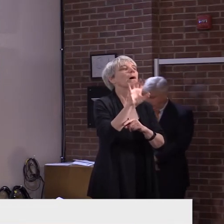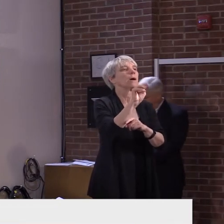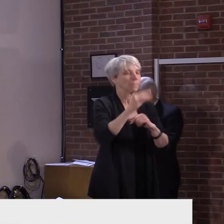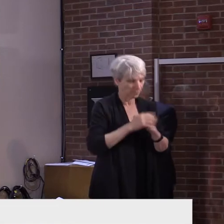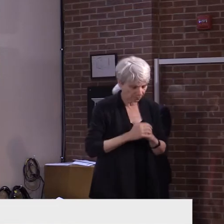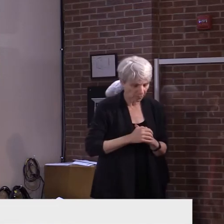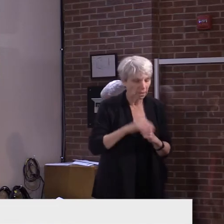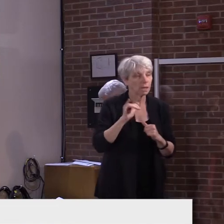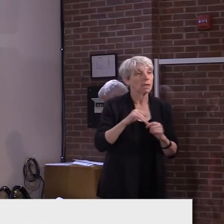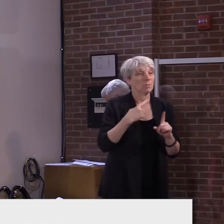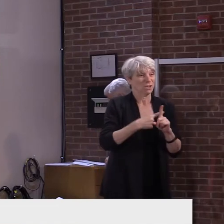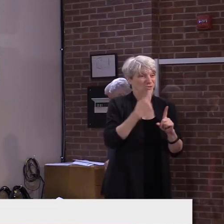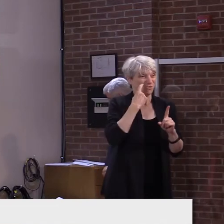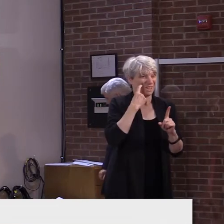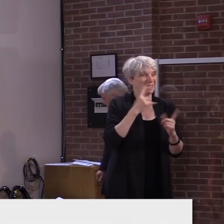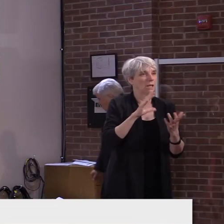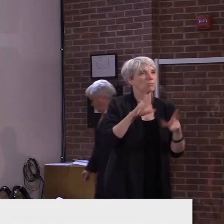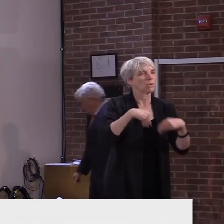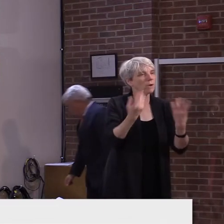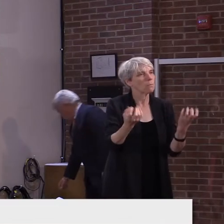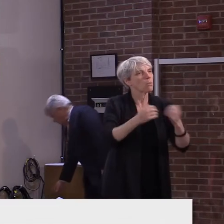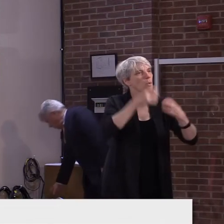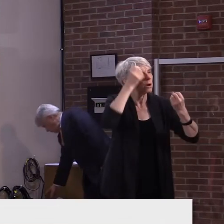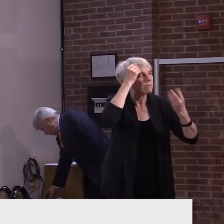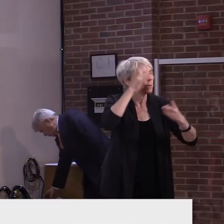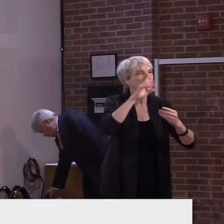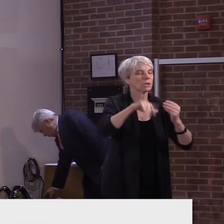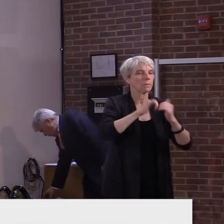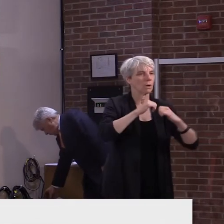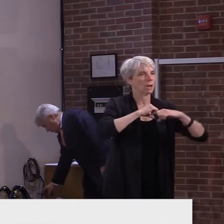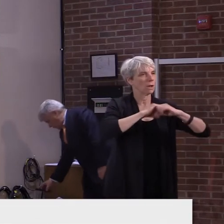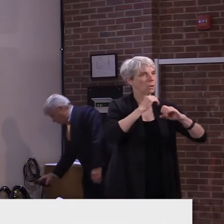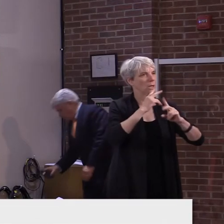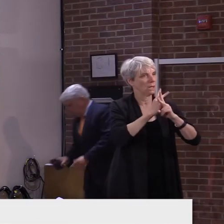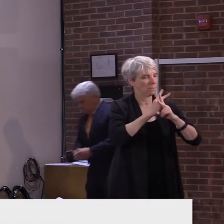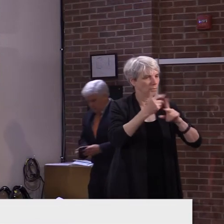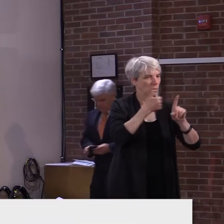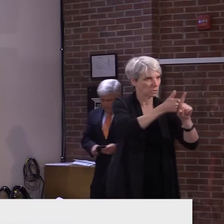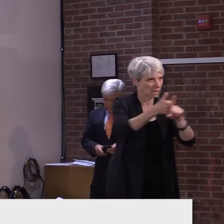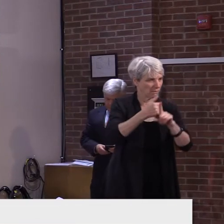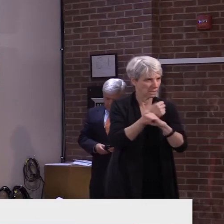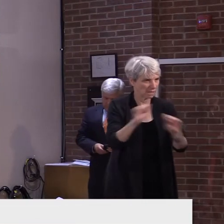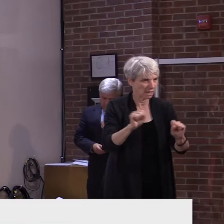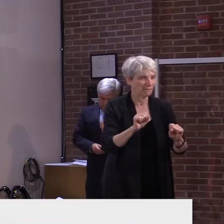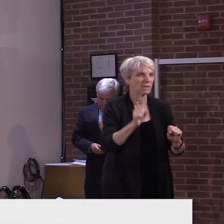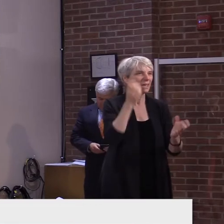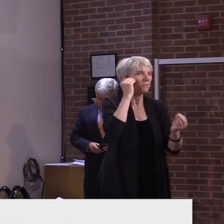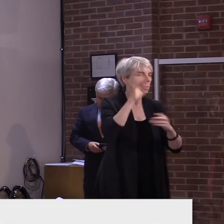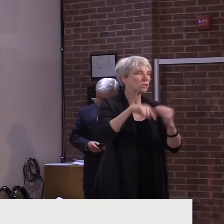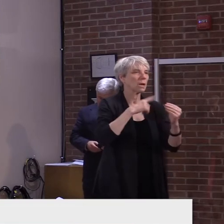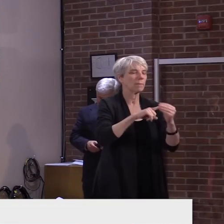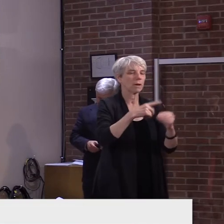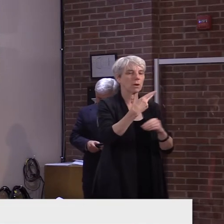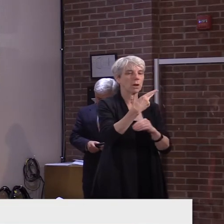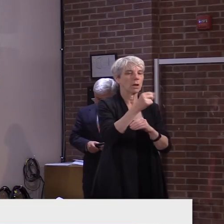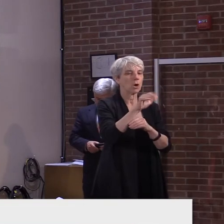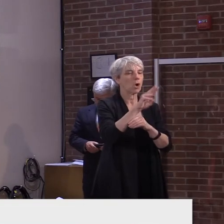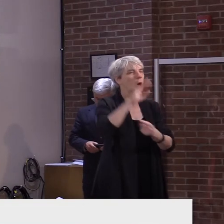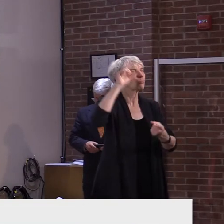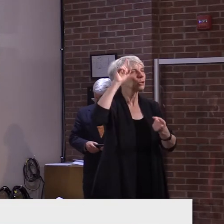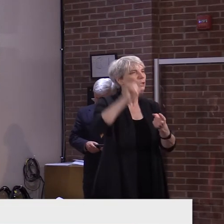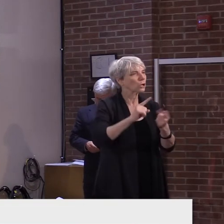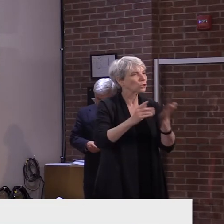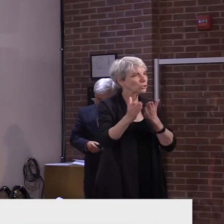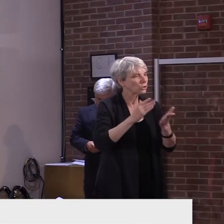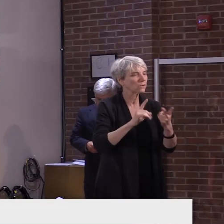and resources related to substance use, including assistance in finding harm reduction services or finding treatment and